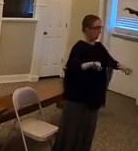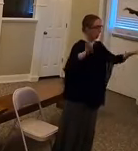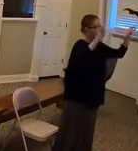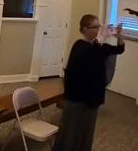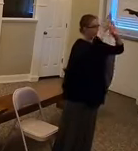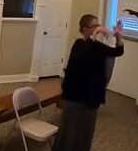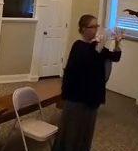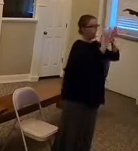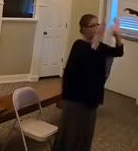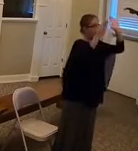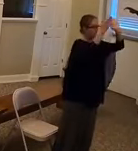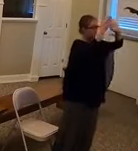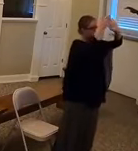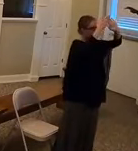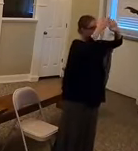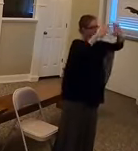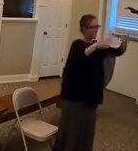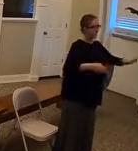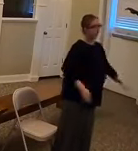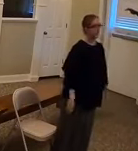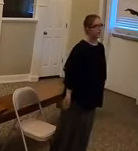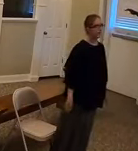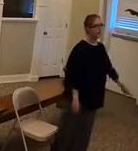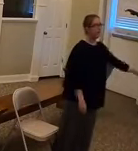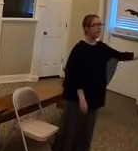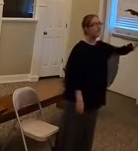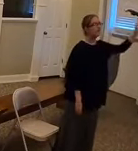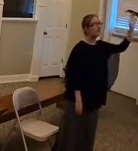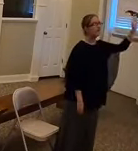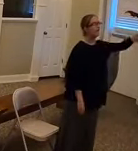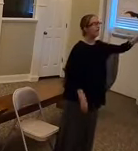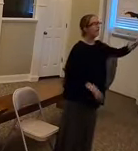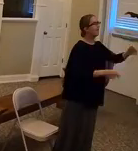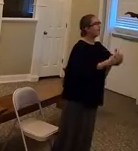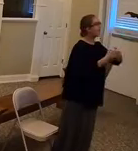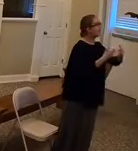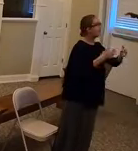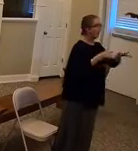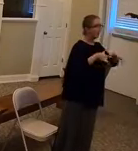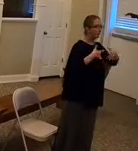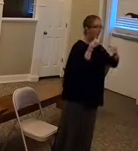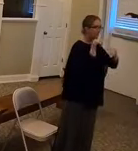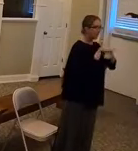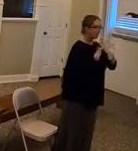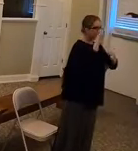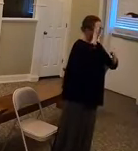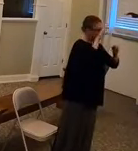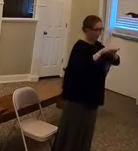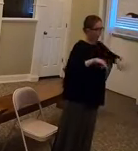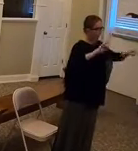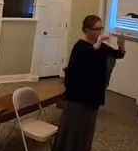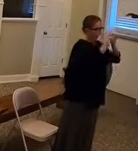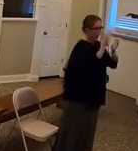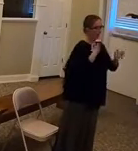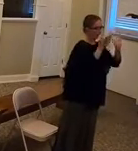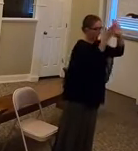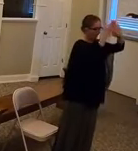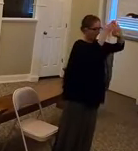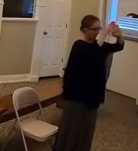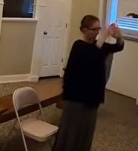our praise. Hallelujah, Jesus. Doesn't matter how I feel tonight, He's worthy of all my